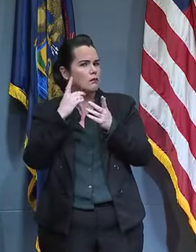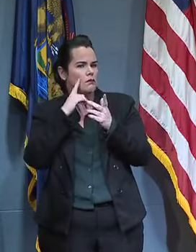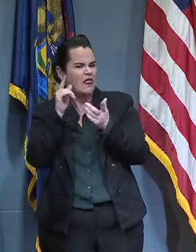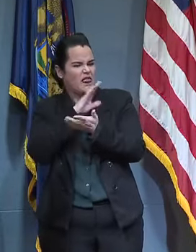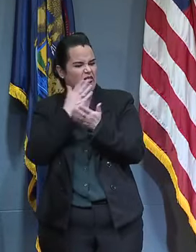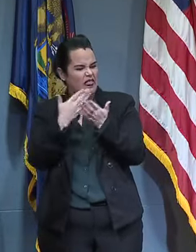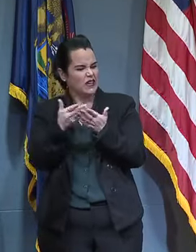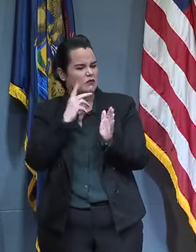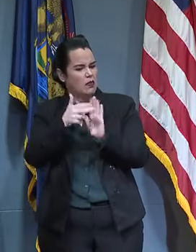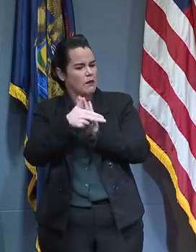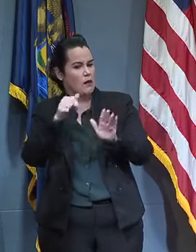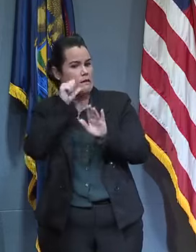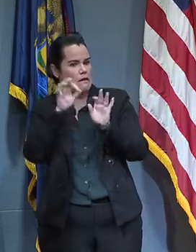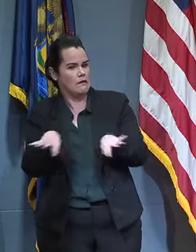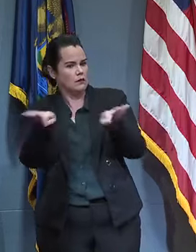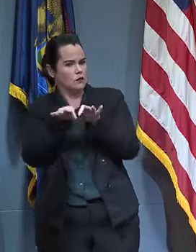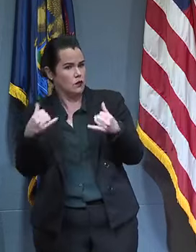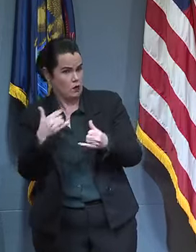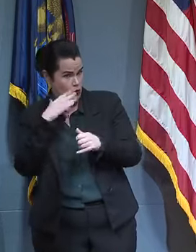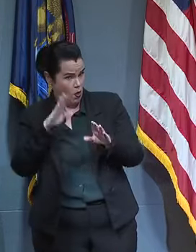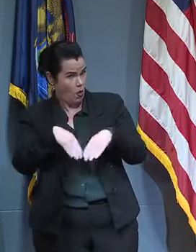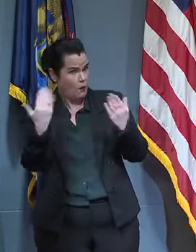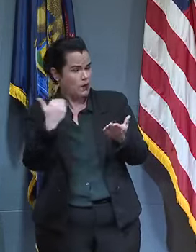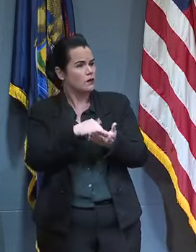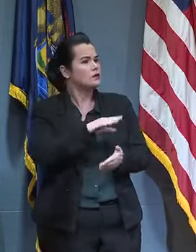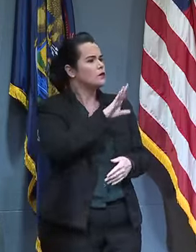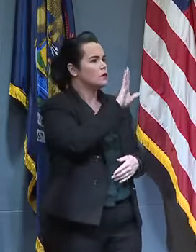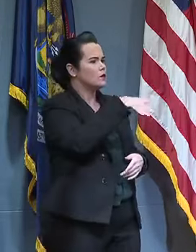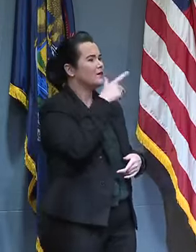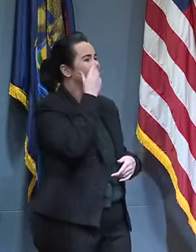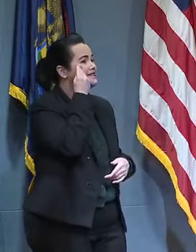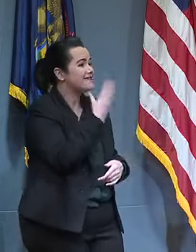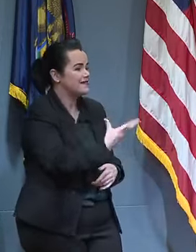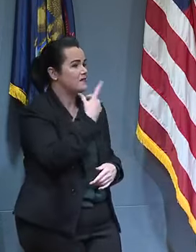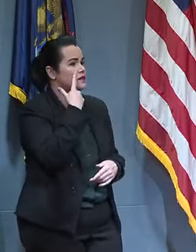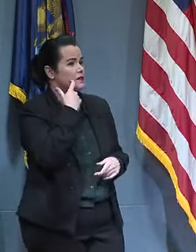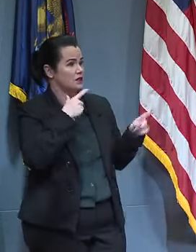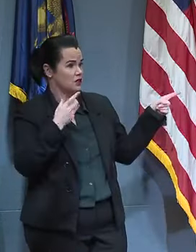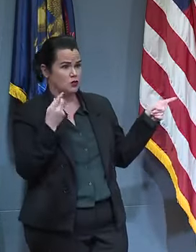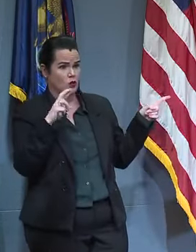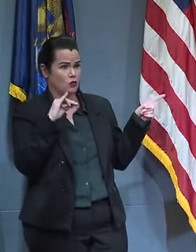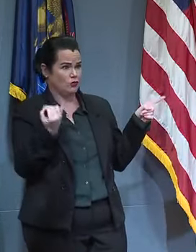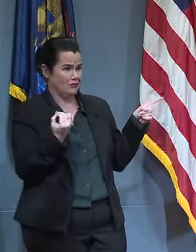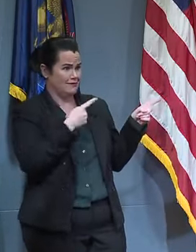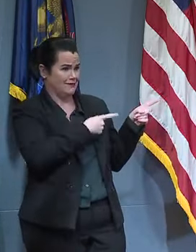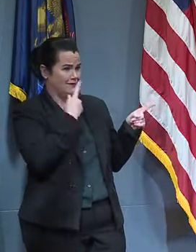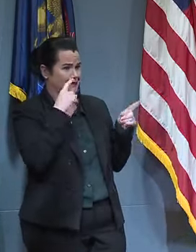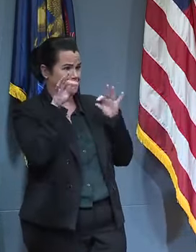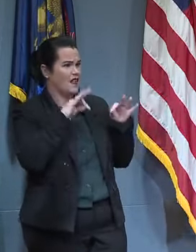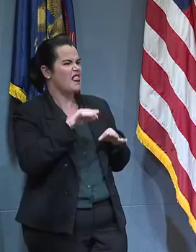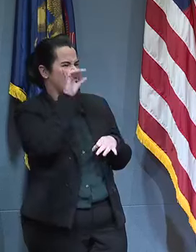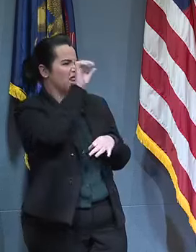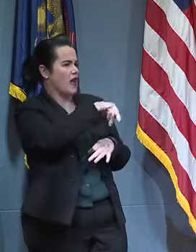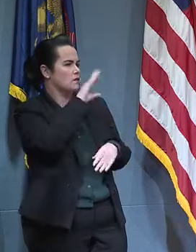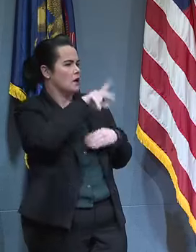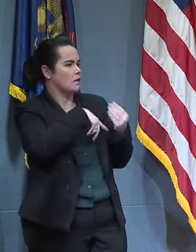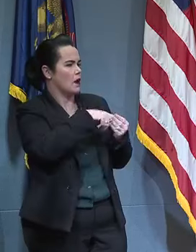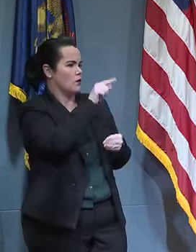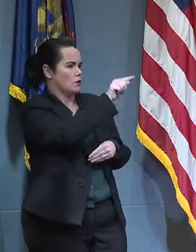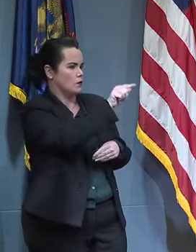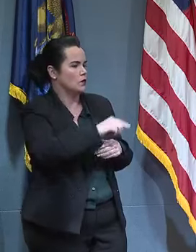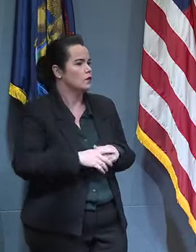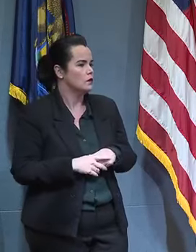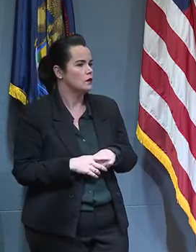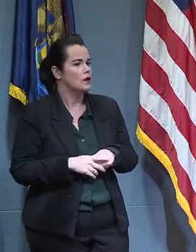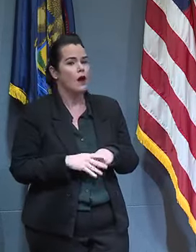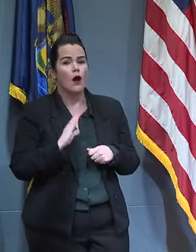non-essential? So what Dr. J was just describing are precisely what those medical procedures are. So